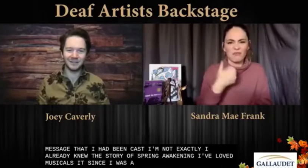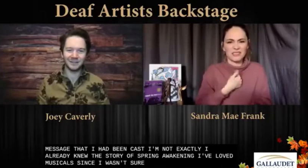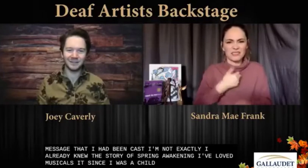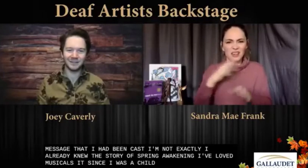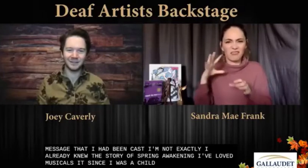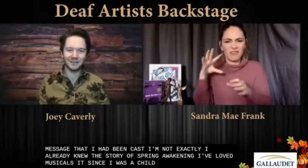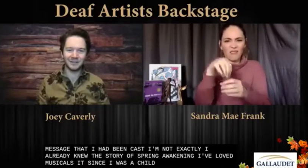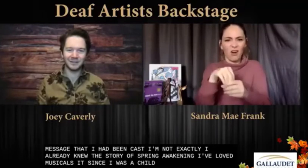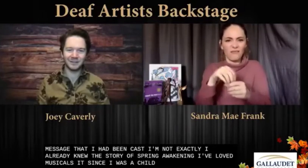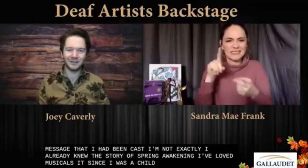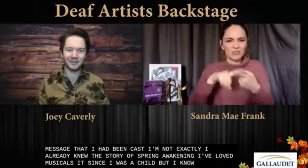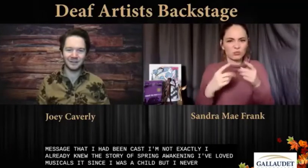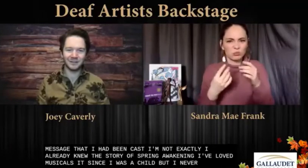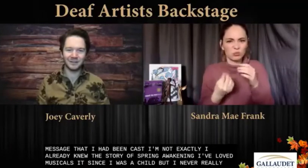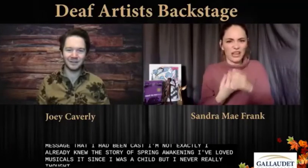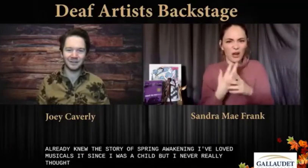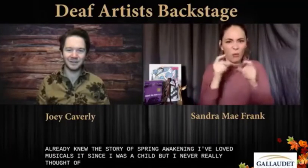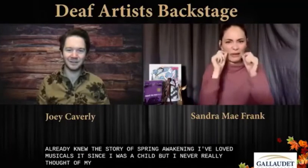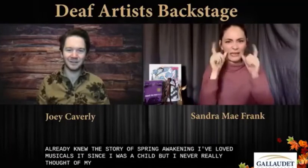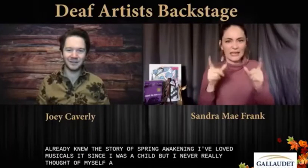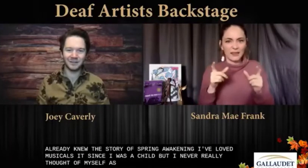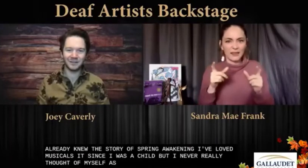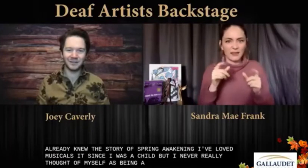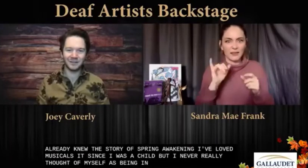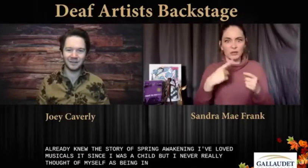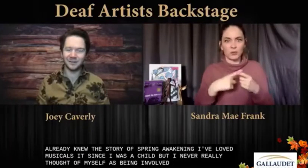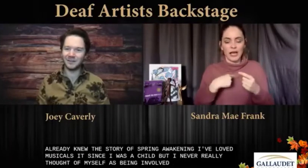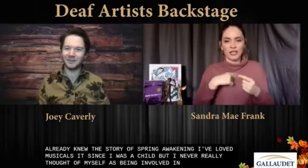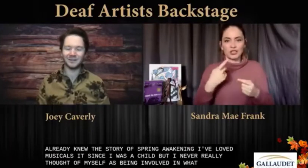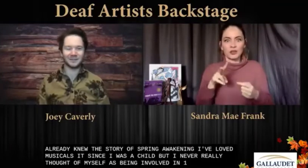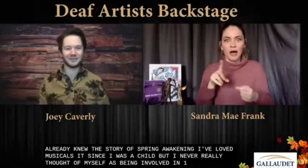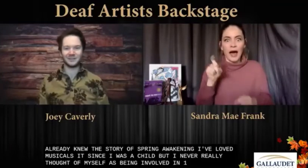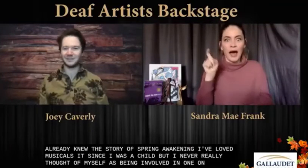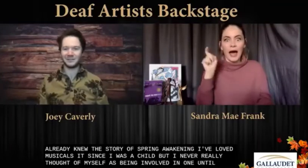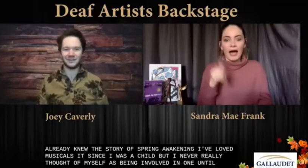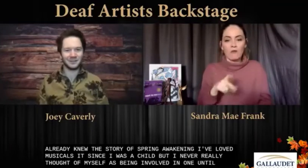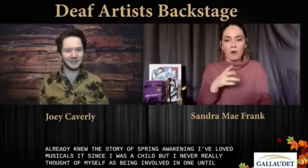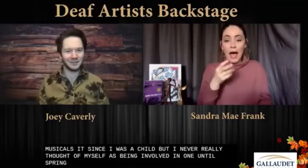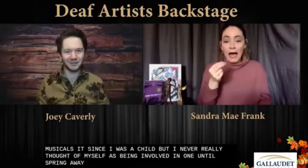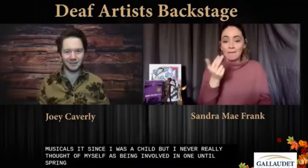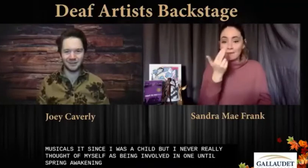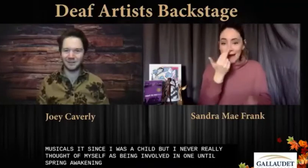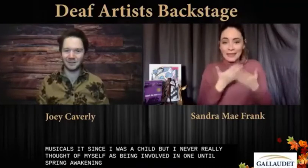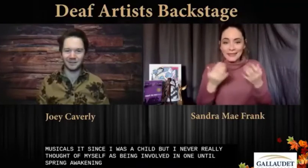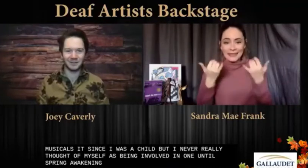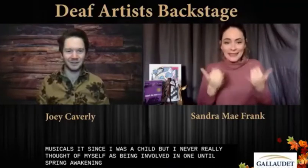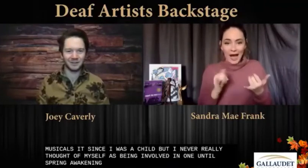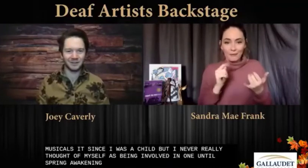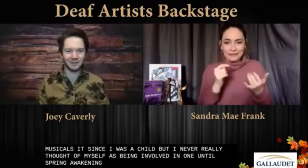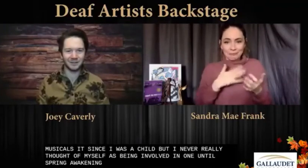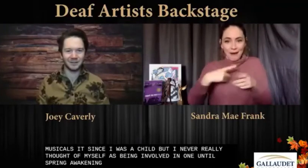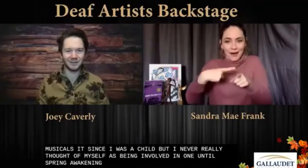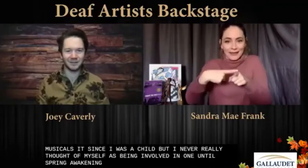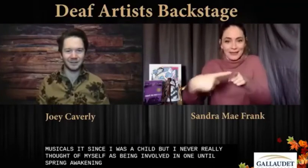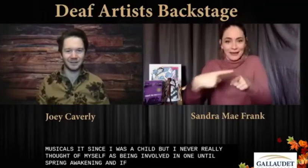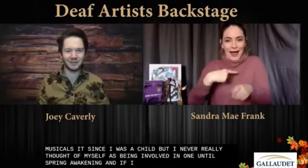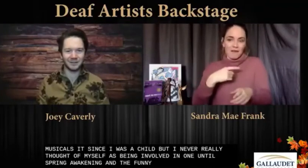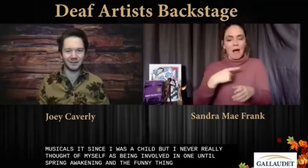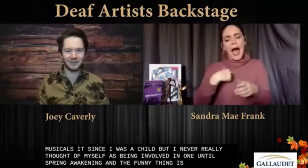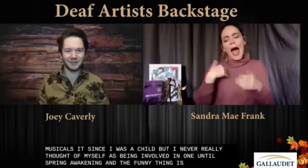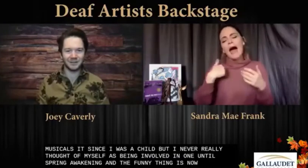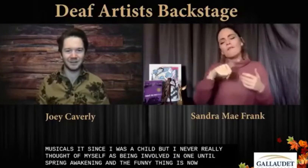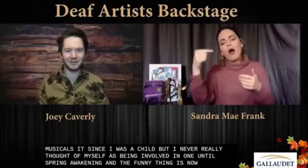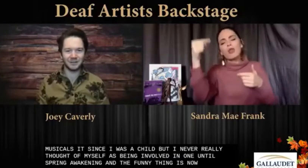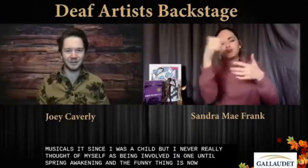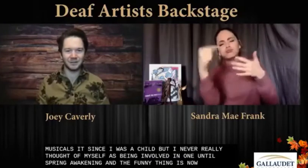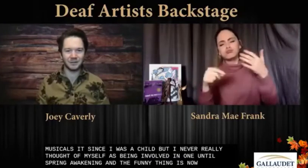a child but I never really thought of myself as being involved in one until Spring Awakening and the funny thing is